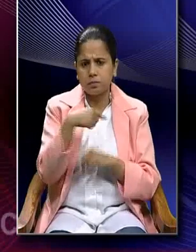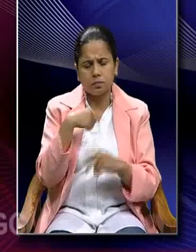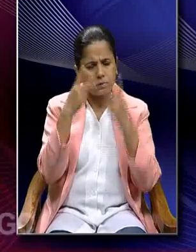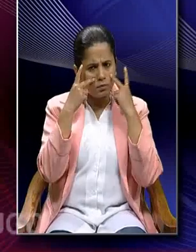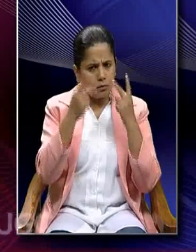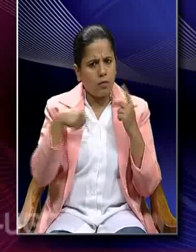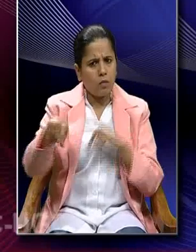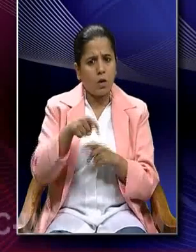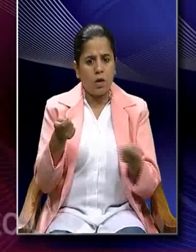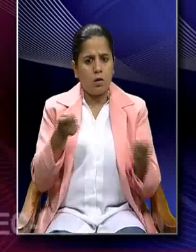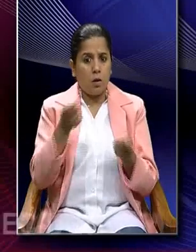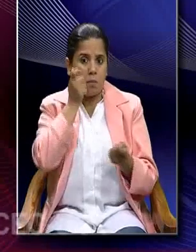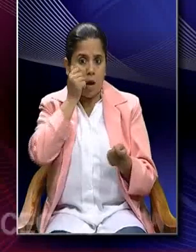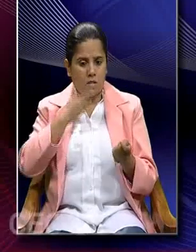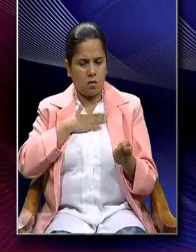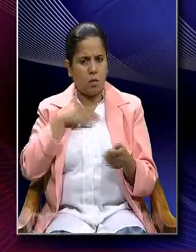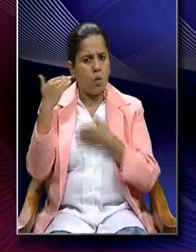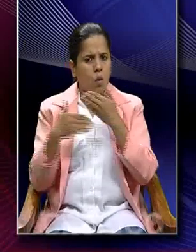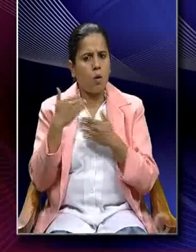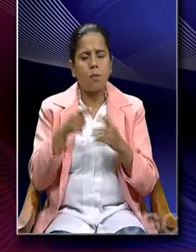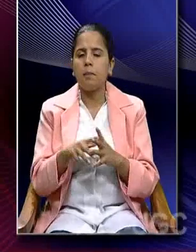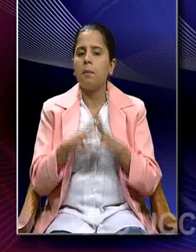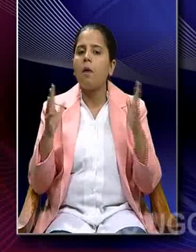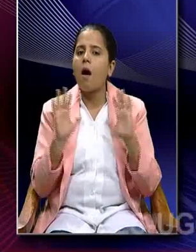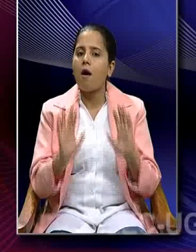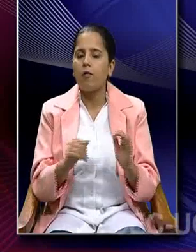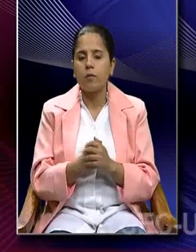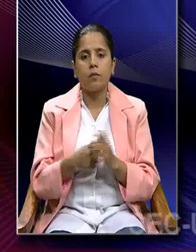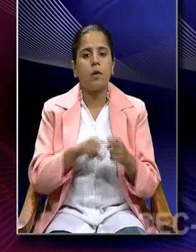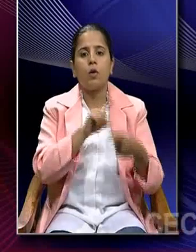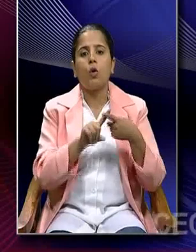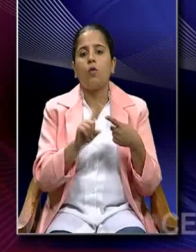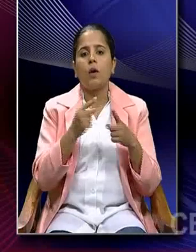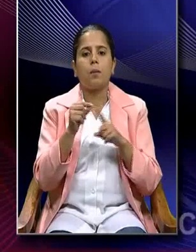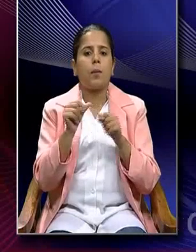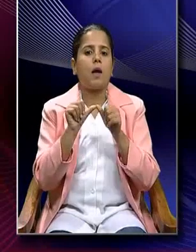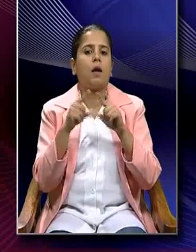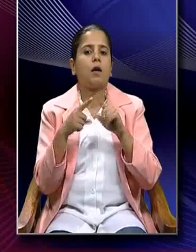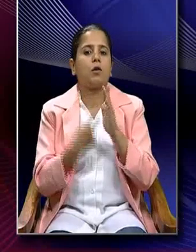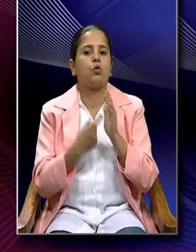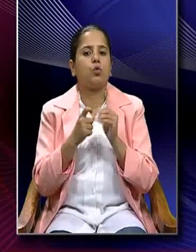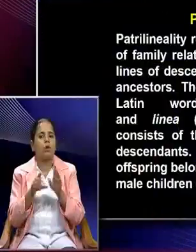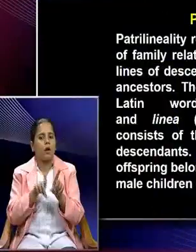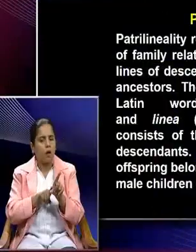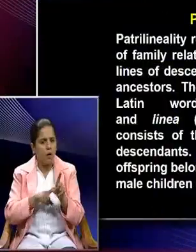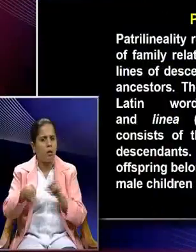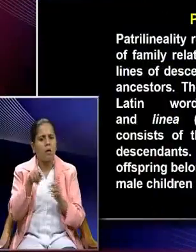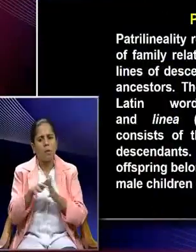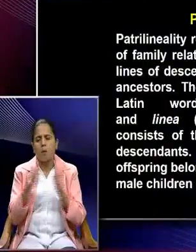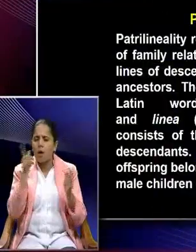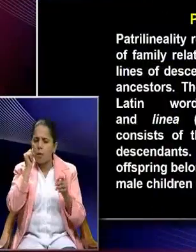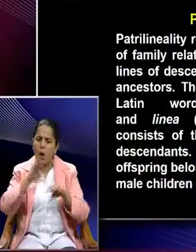the dominance of men are obviously much more. So first is patriarchy, which is overall dominance of